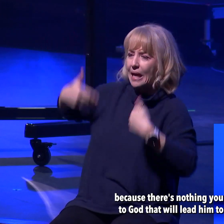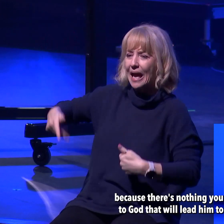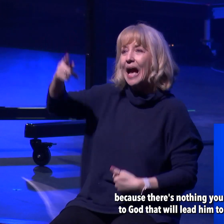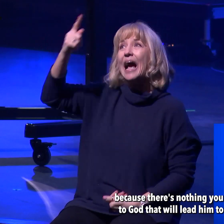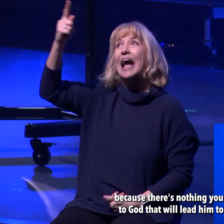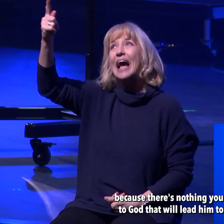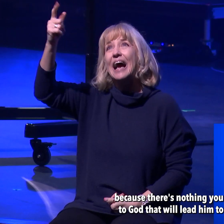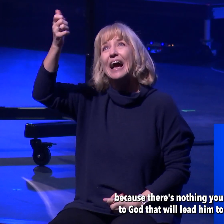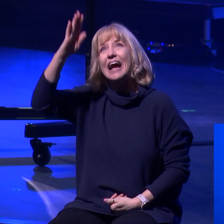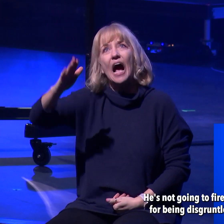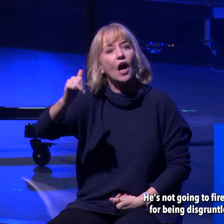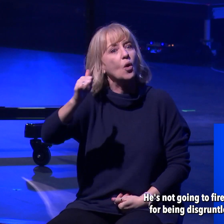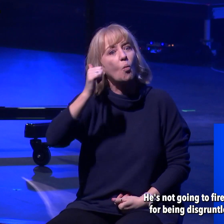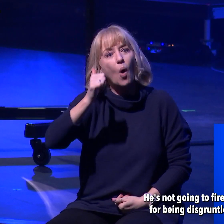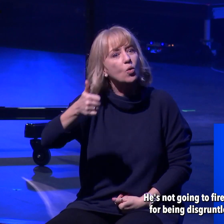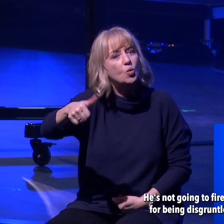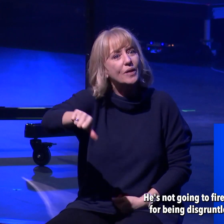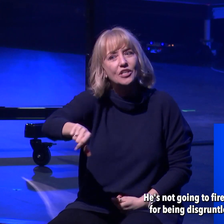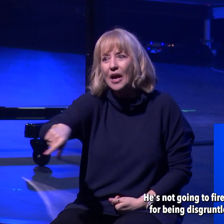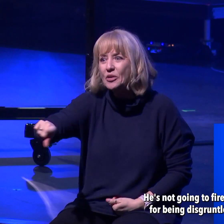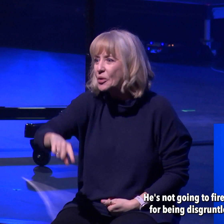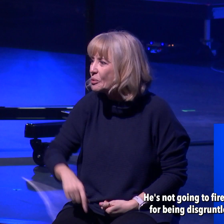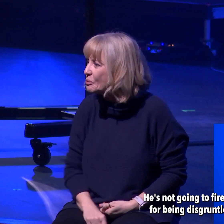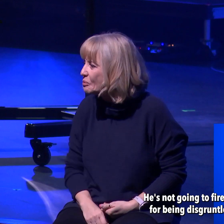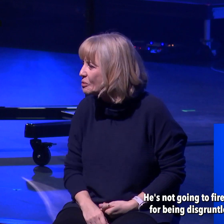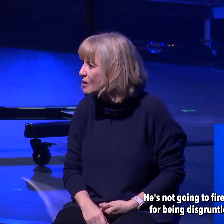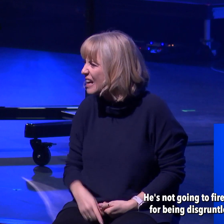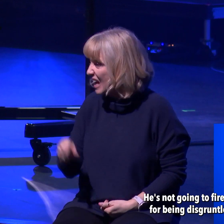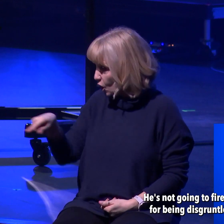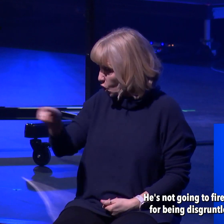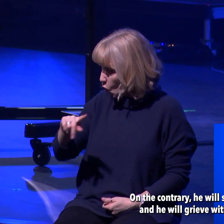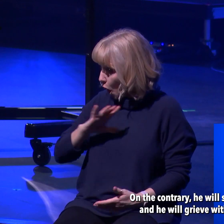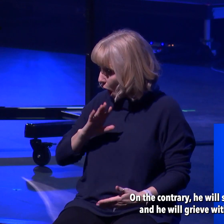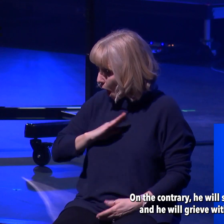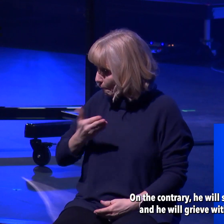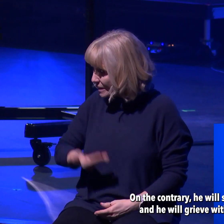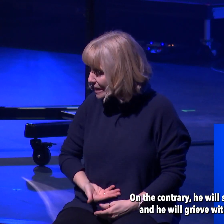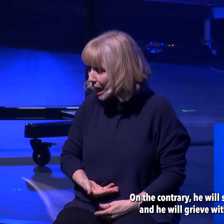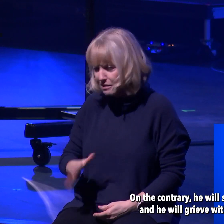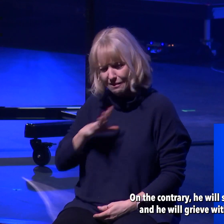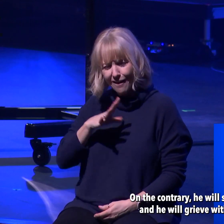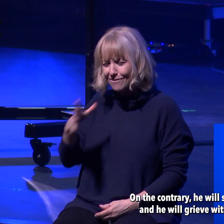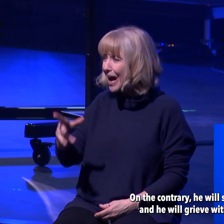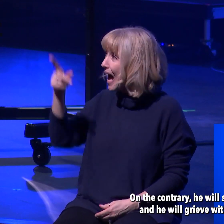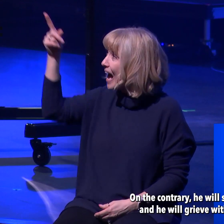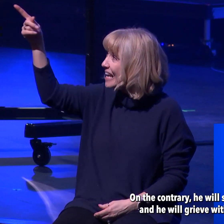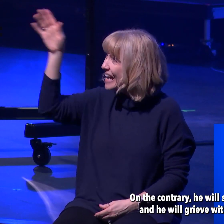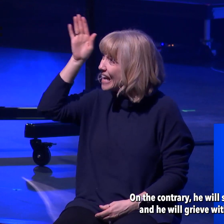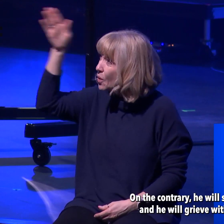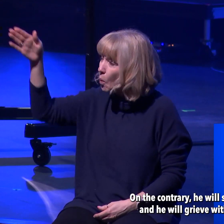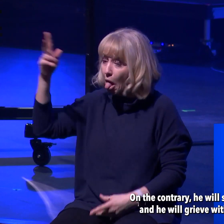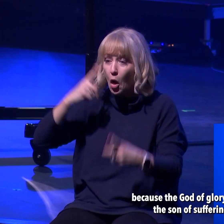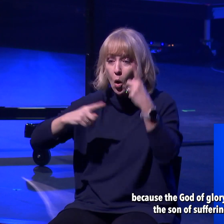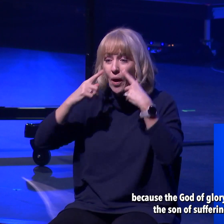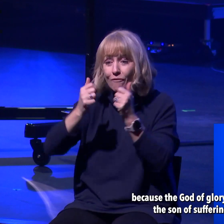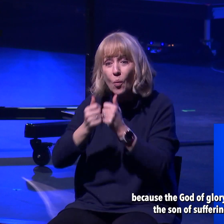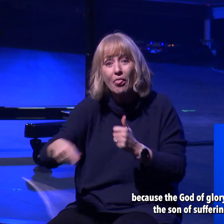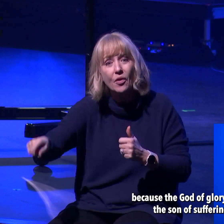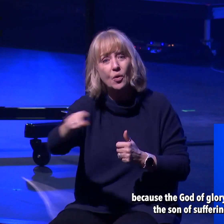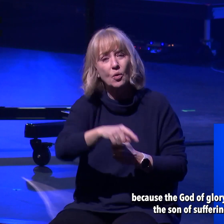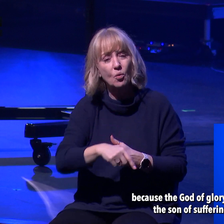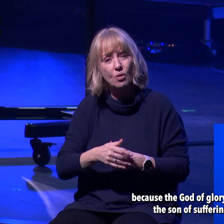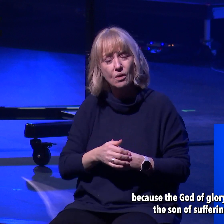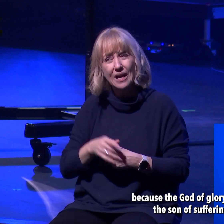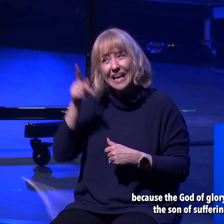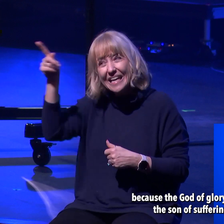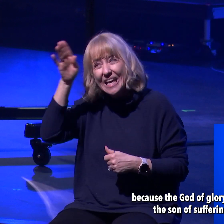reject you. He's not going to fire you for being disgruntled. On the contrary, he will sit down and he will grieve with you, because the God